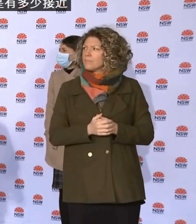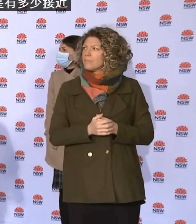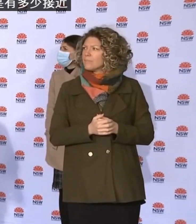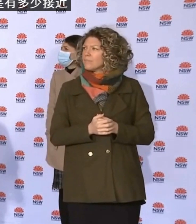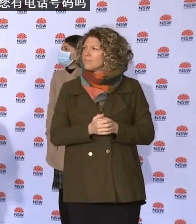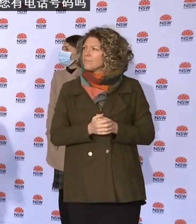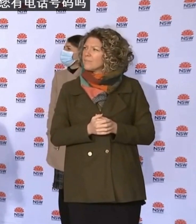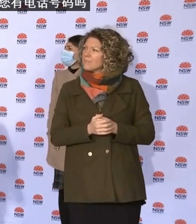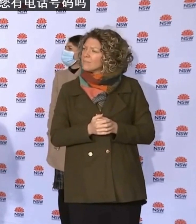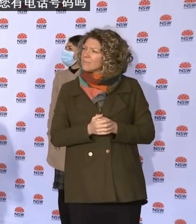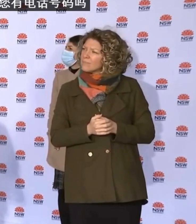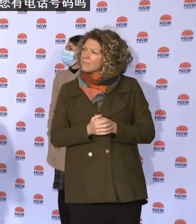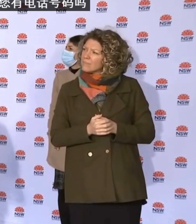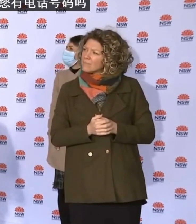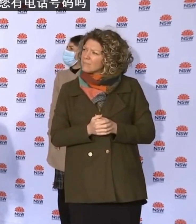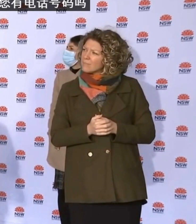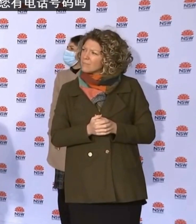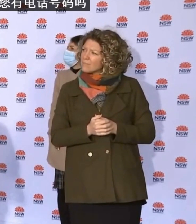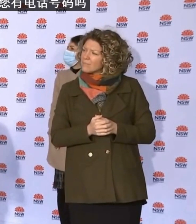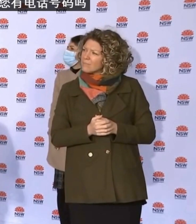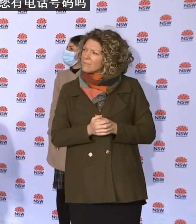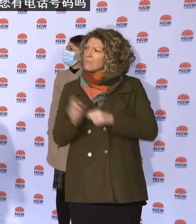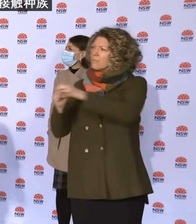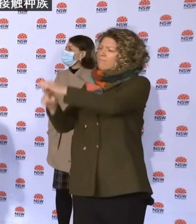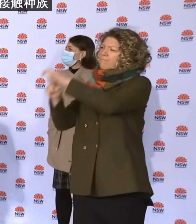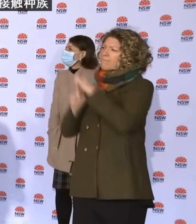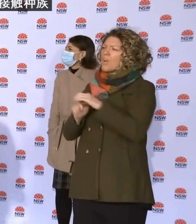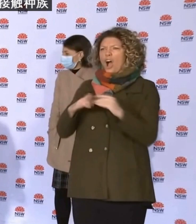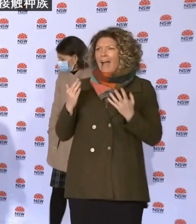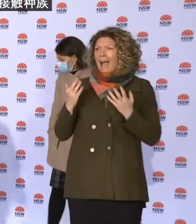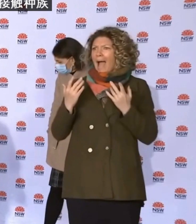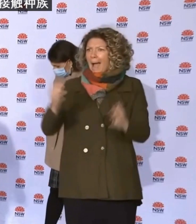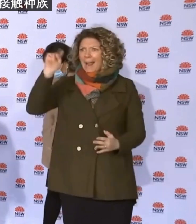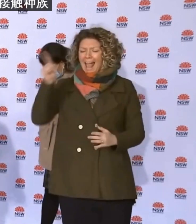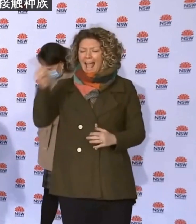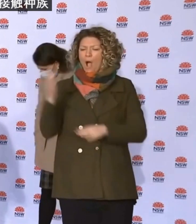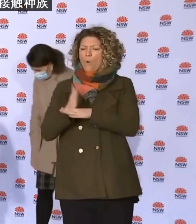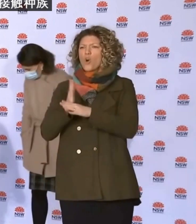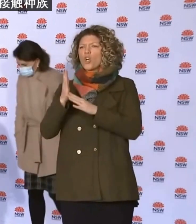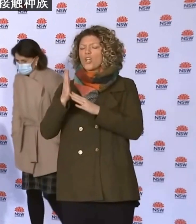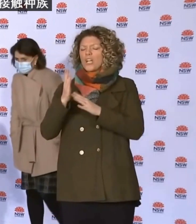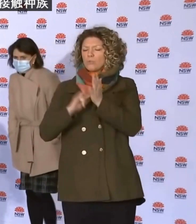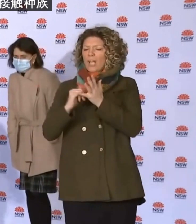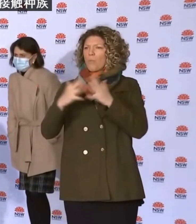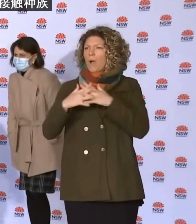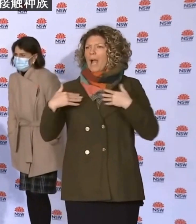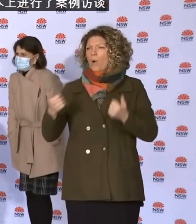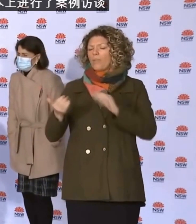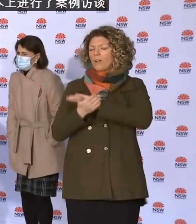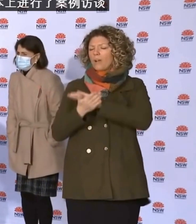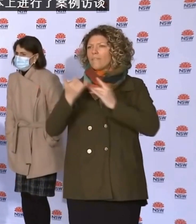My question was, how many close contacts is New South Wales Health dealing with? Do you have a number? And how many people came in to support from interstate the contact